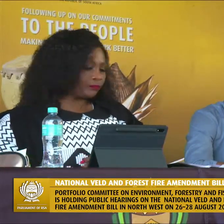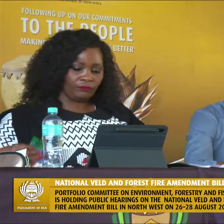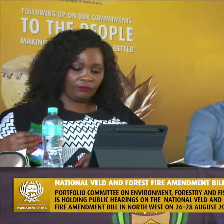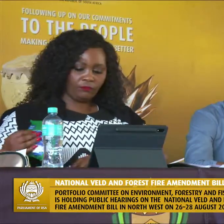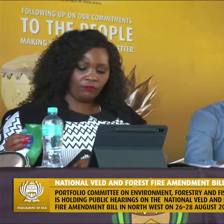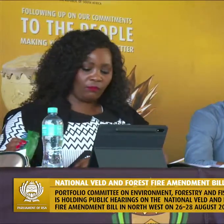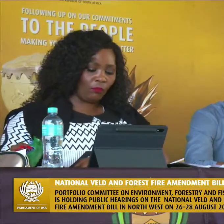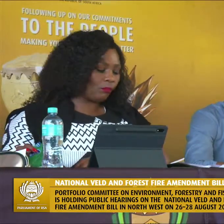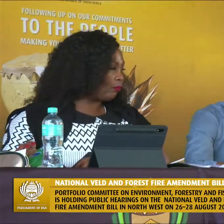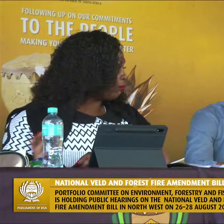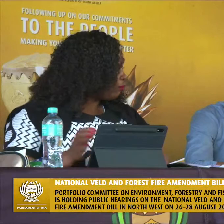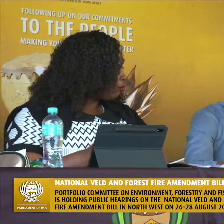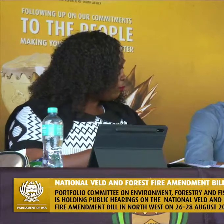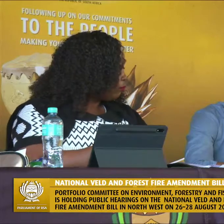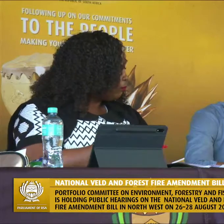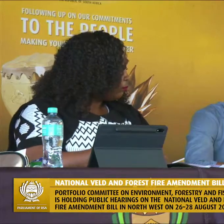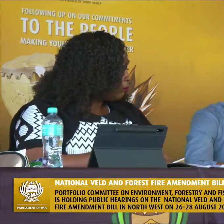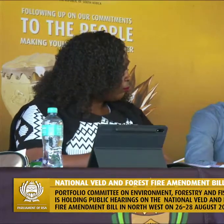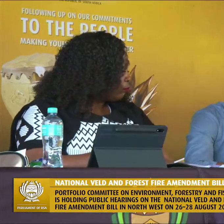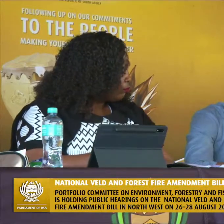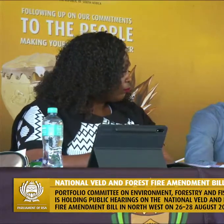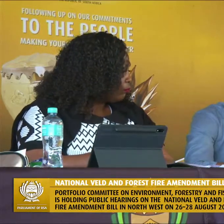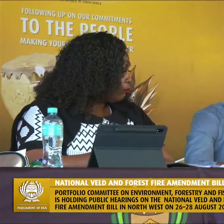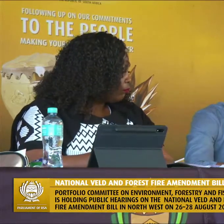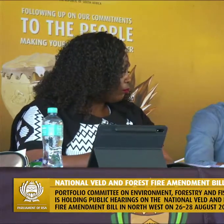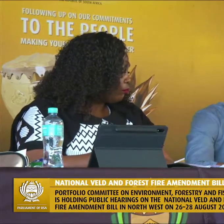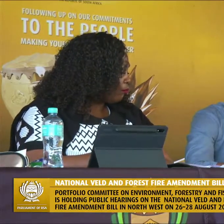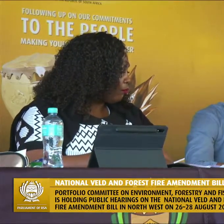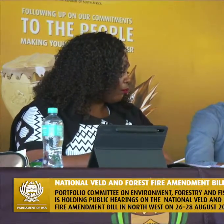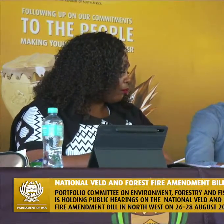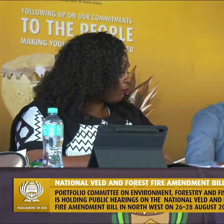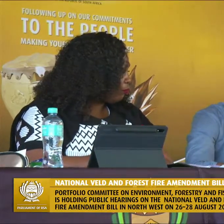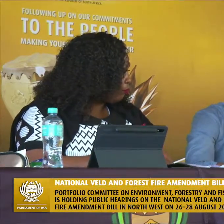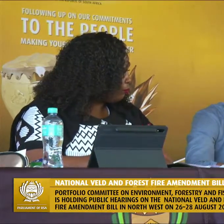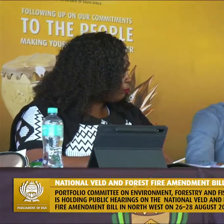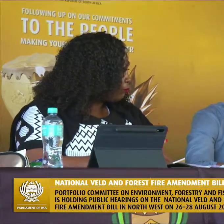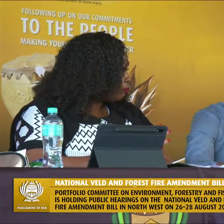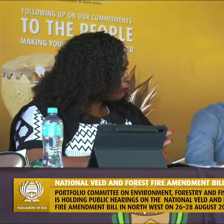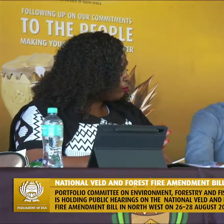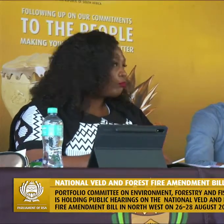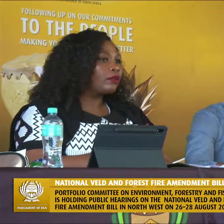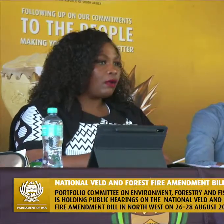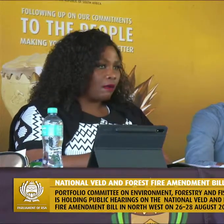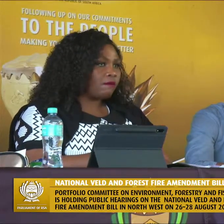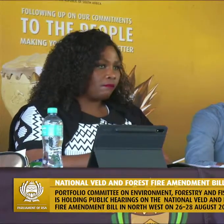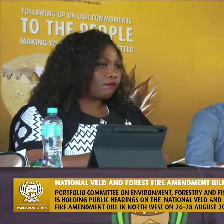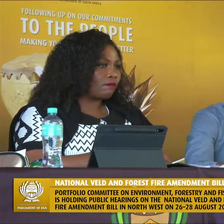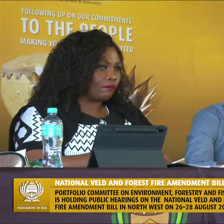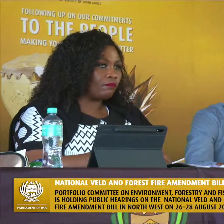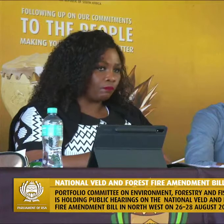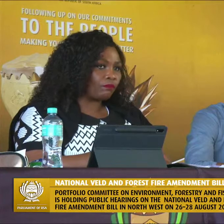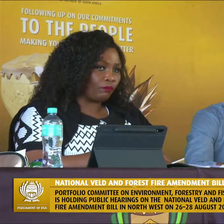i forgot to tell you that we also have the sun language interpreters